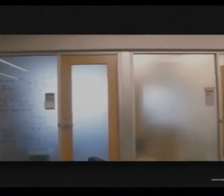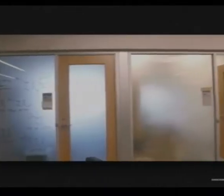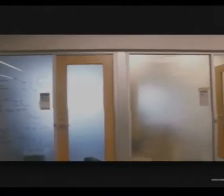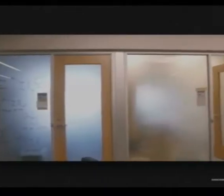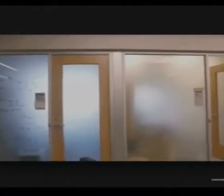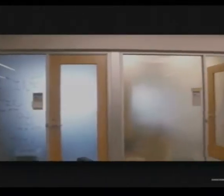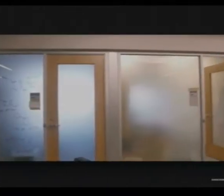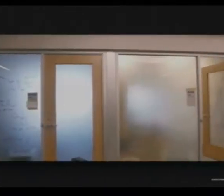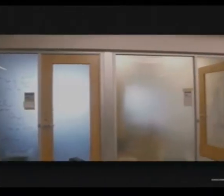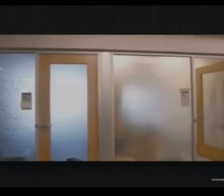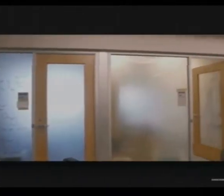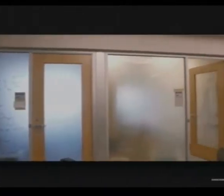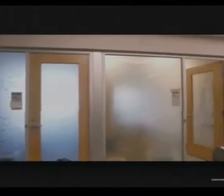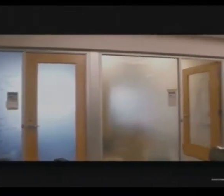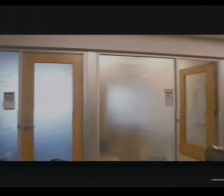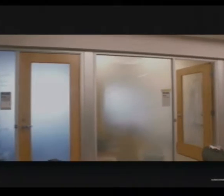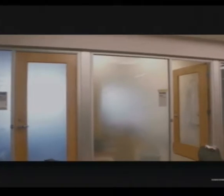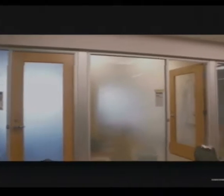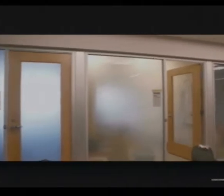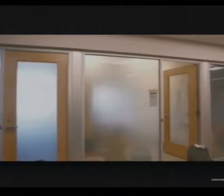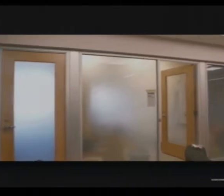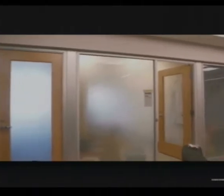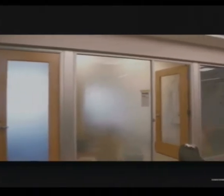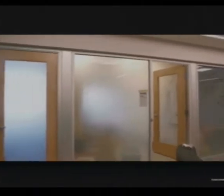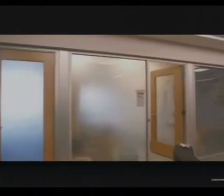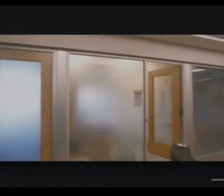but not clearly see who's there.